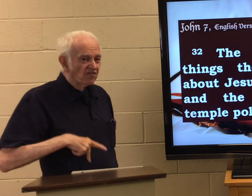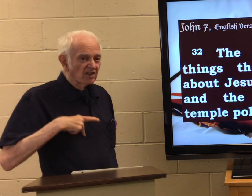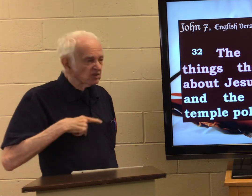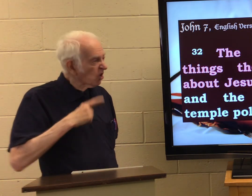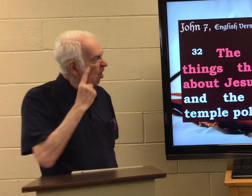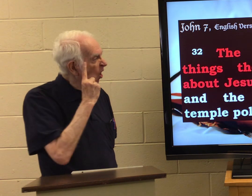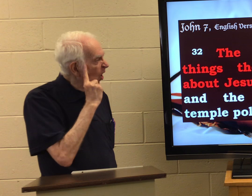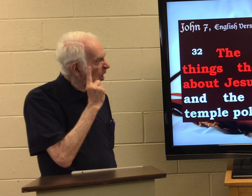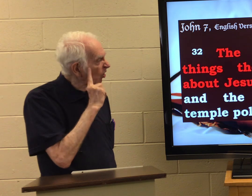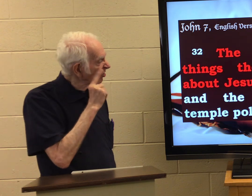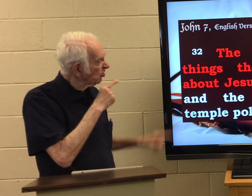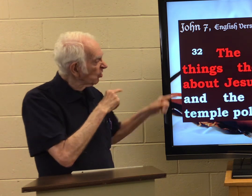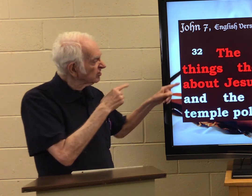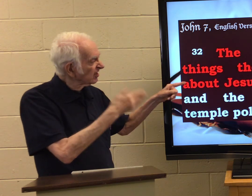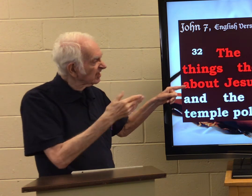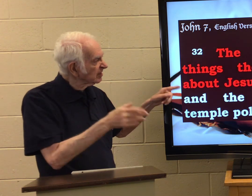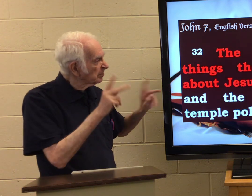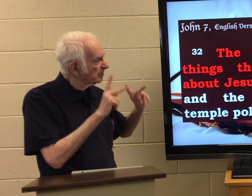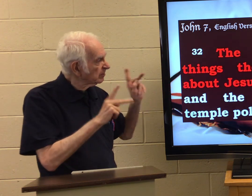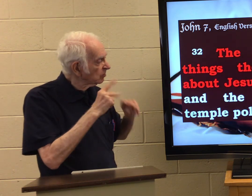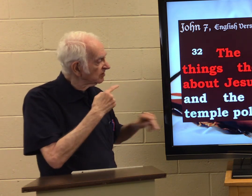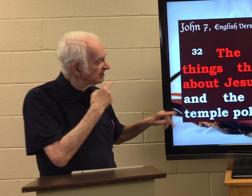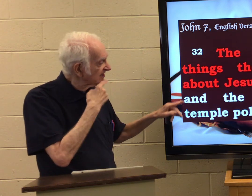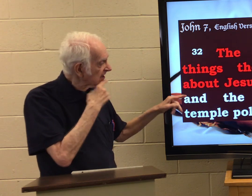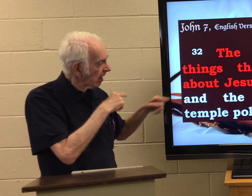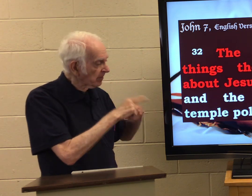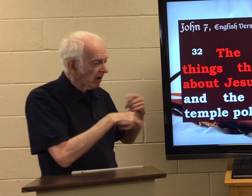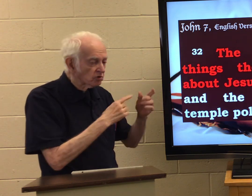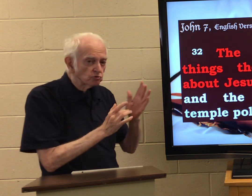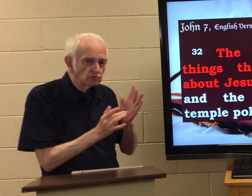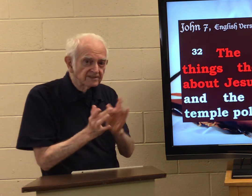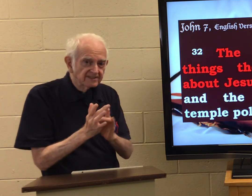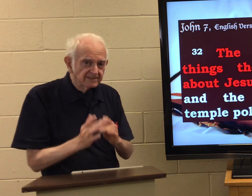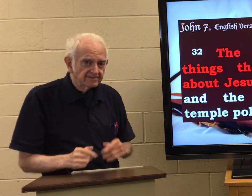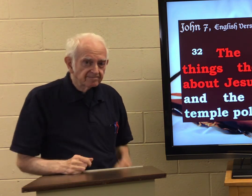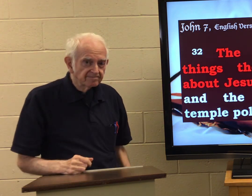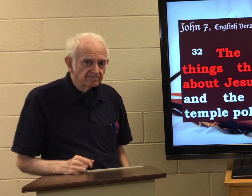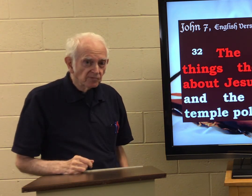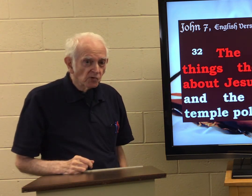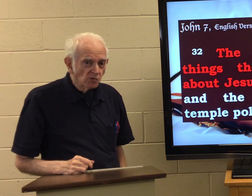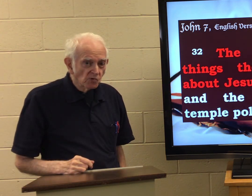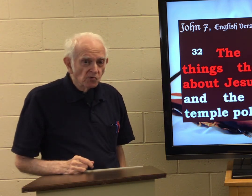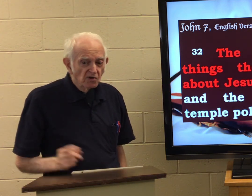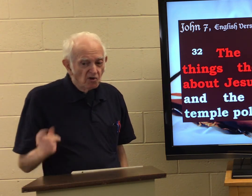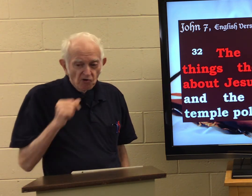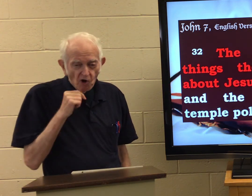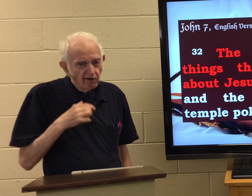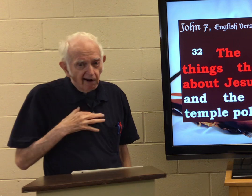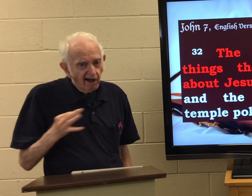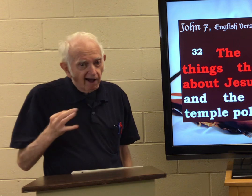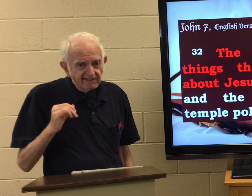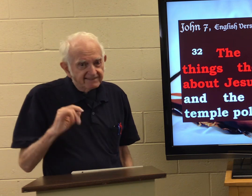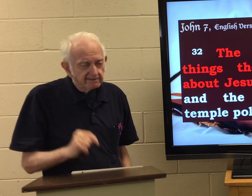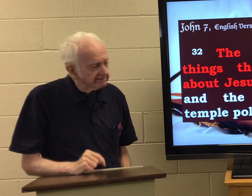The Pharisees heard these things the people were saying about Jesus. They didn't like